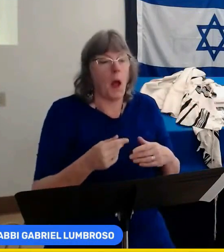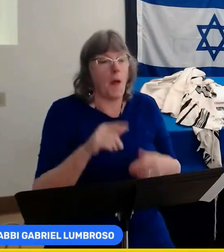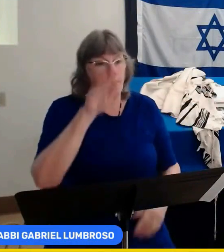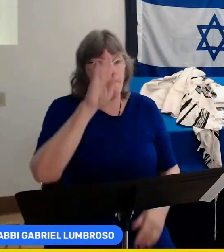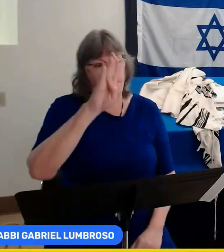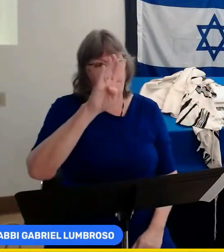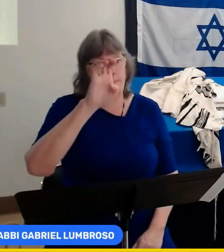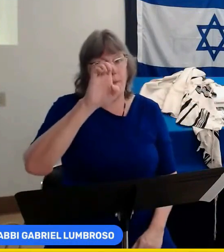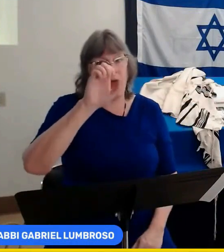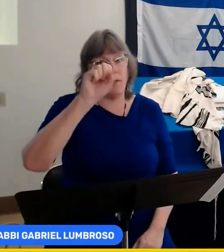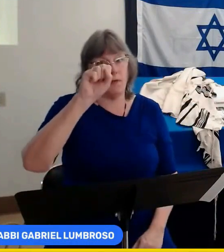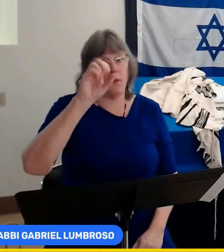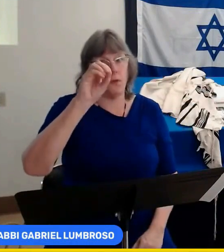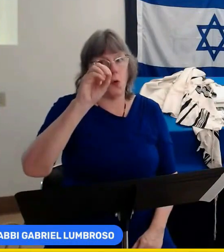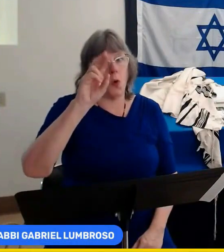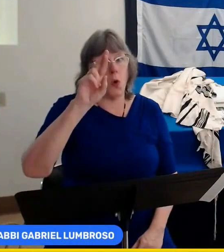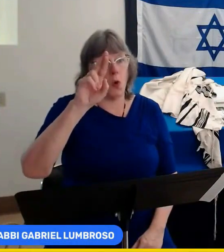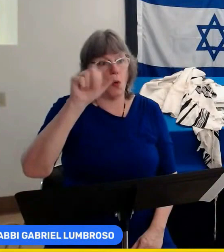besorah?